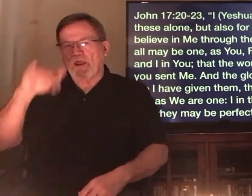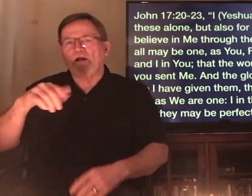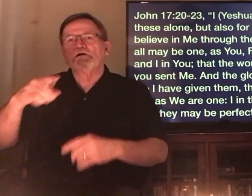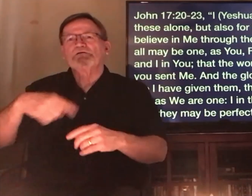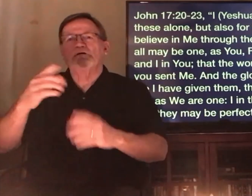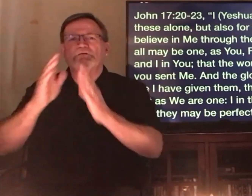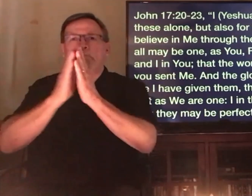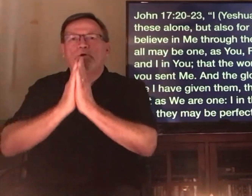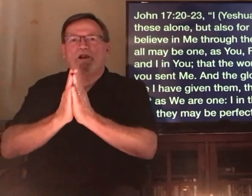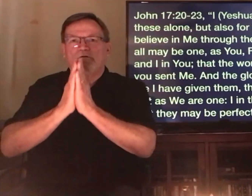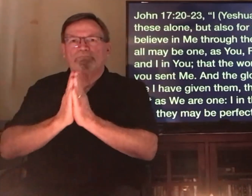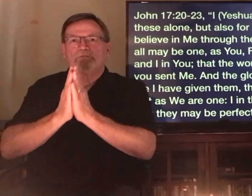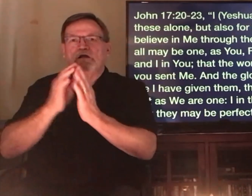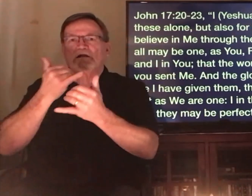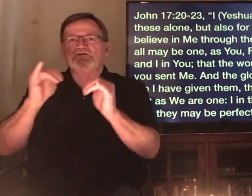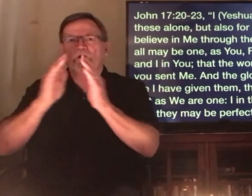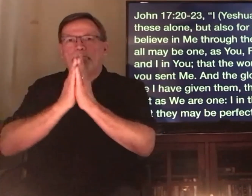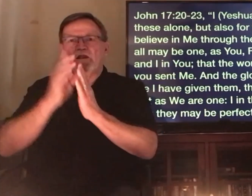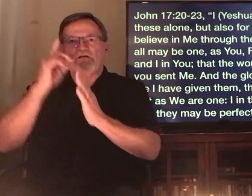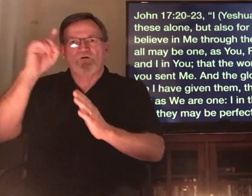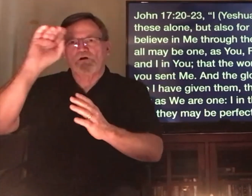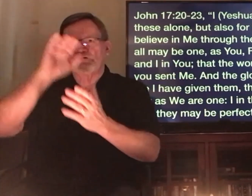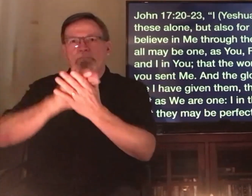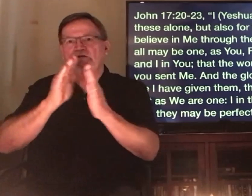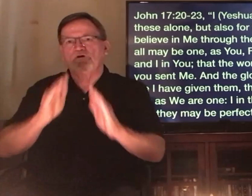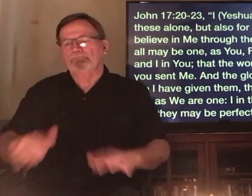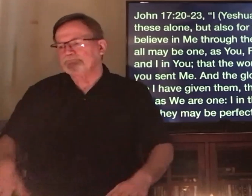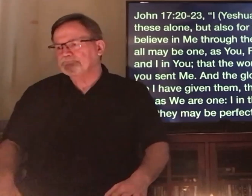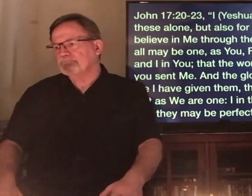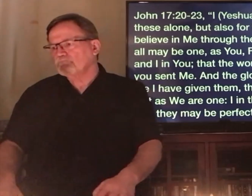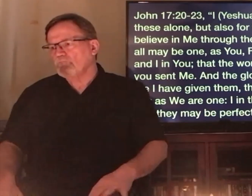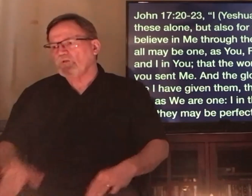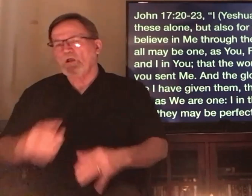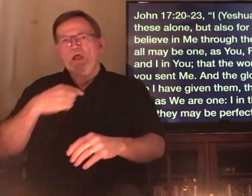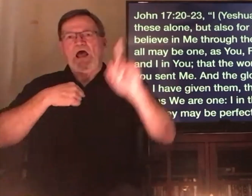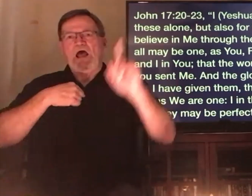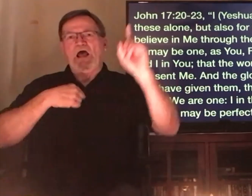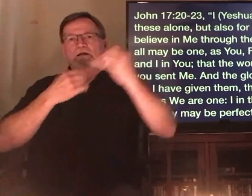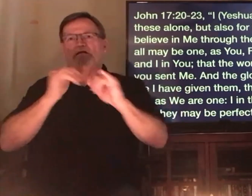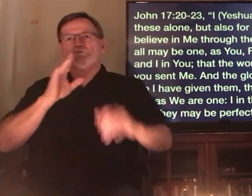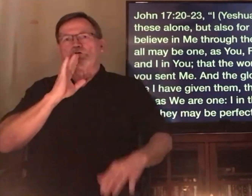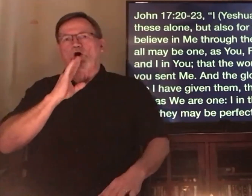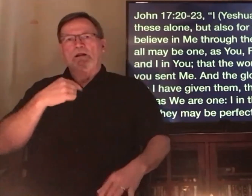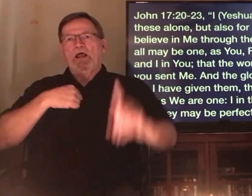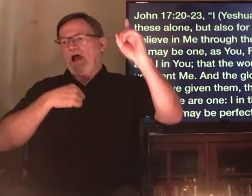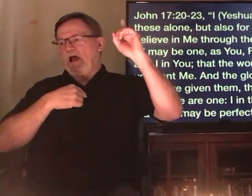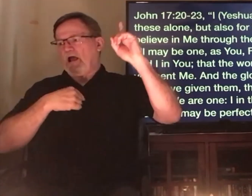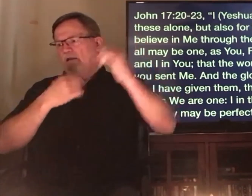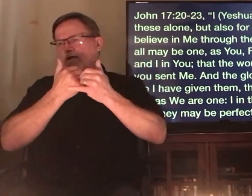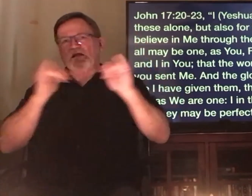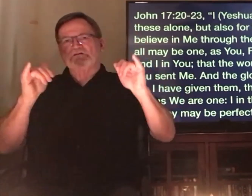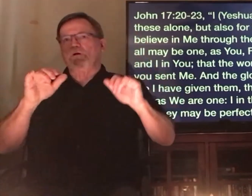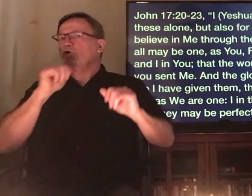So Naomi, Jews, and Ruth, the Gentile, were like